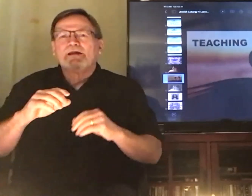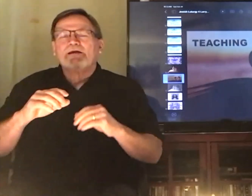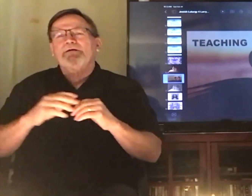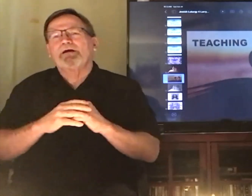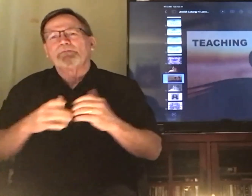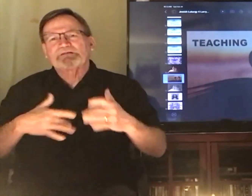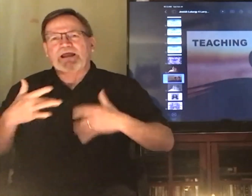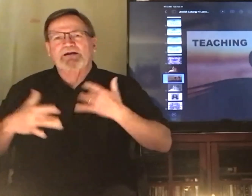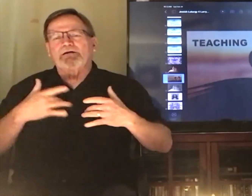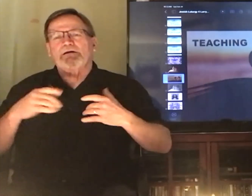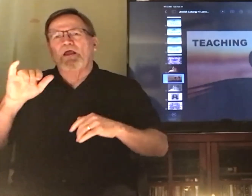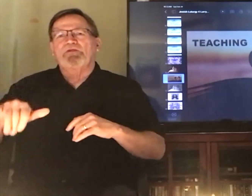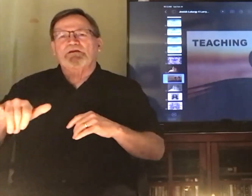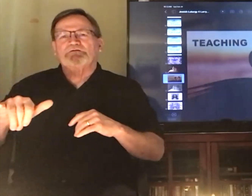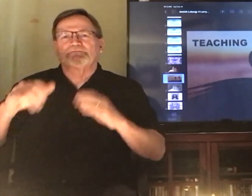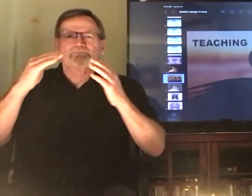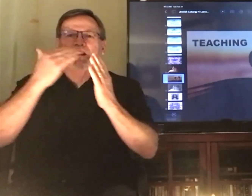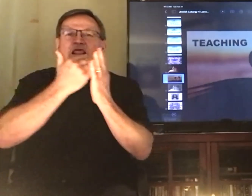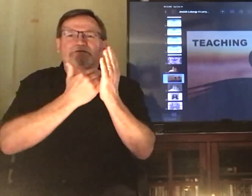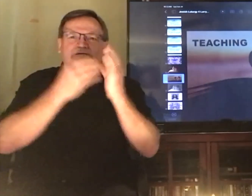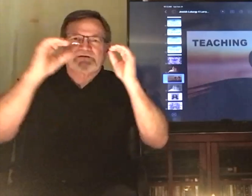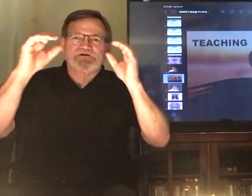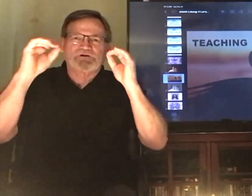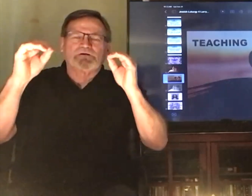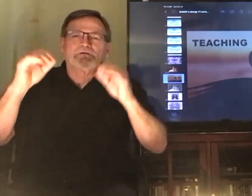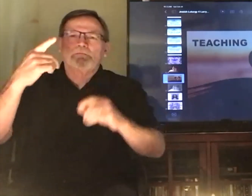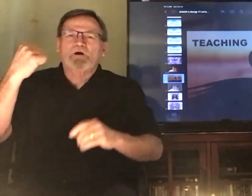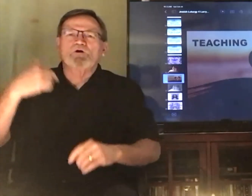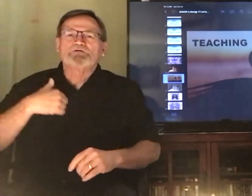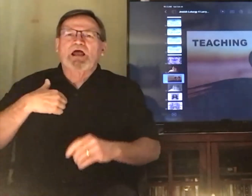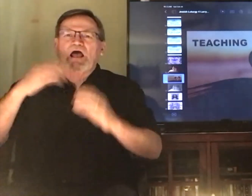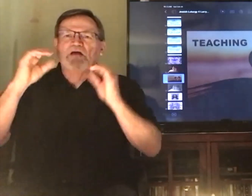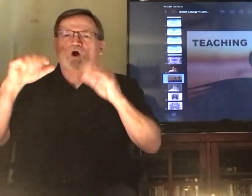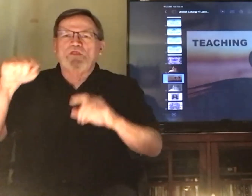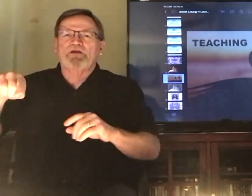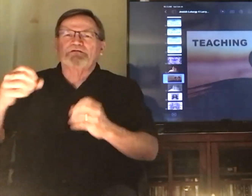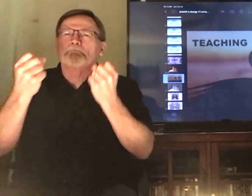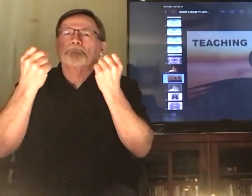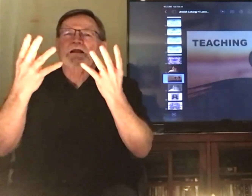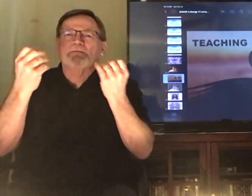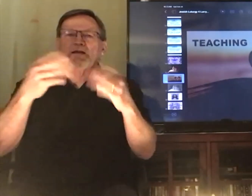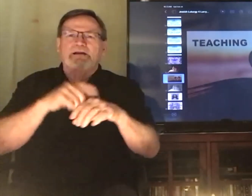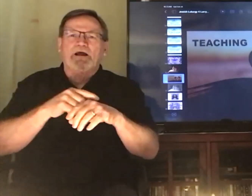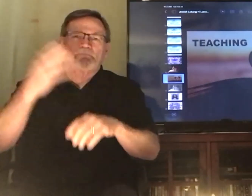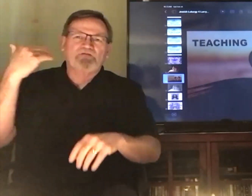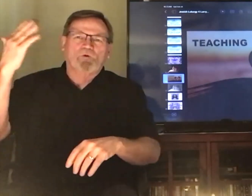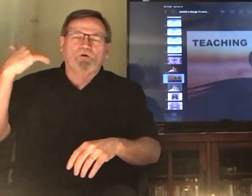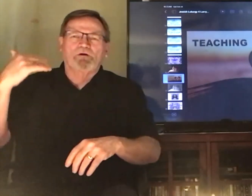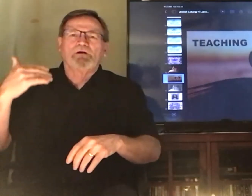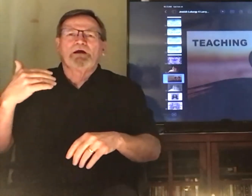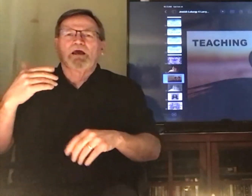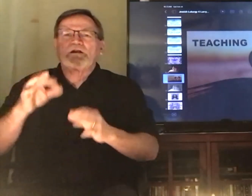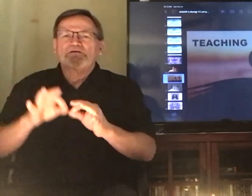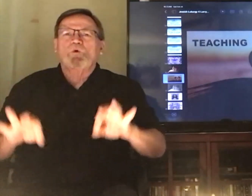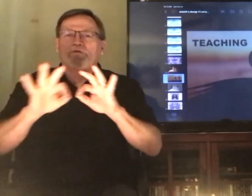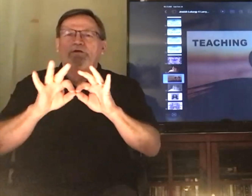And I'm excited about this lesson teaching because I've taught this many times before and it's worth it to